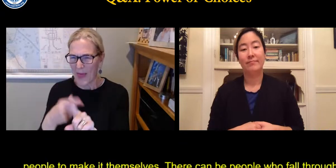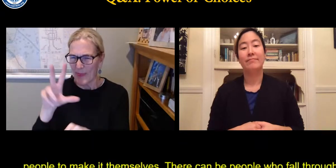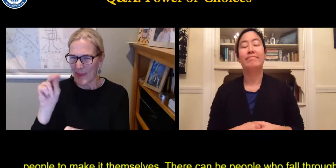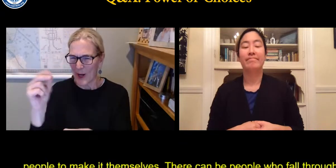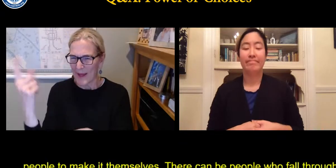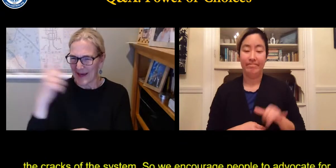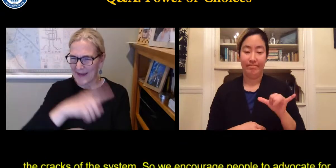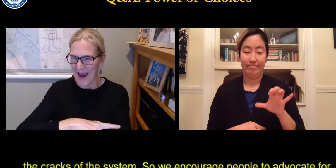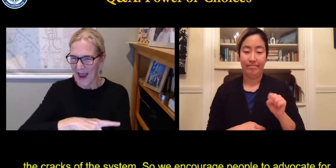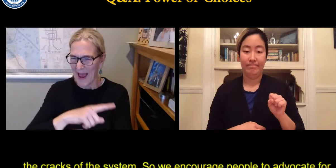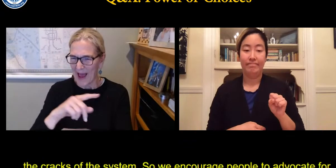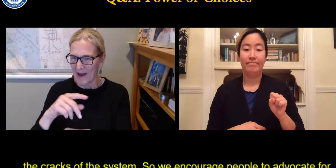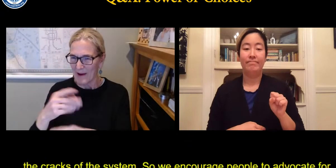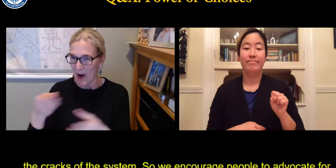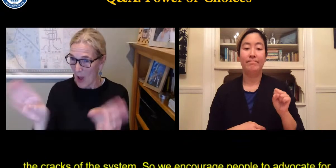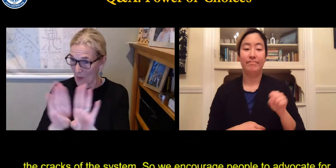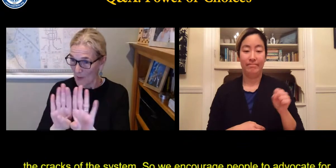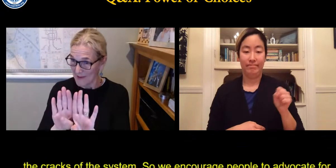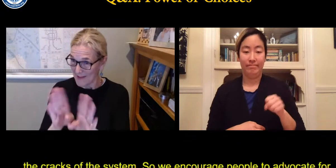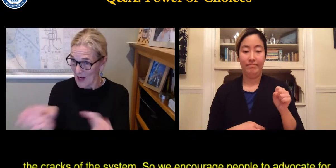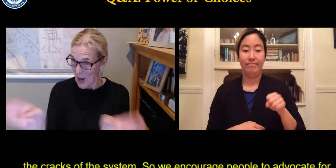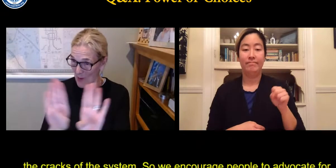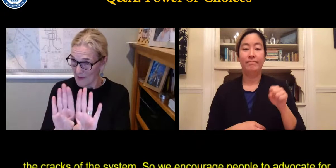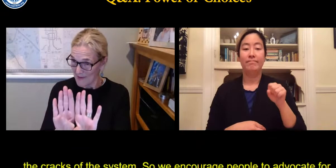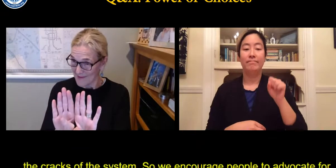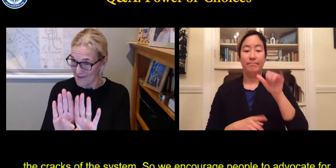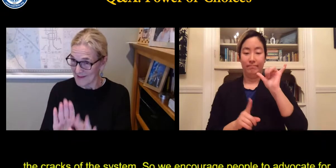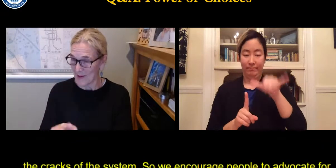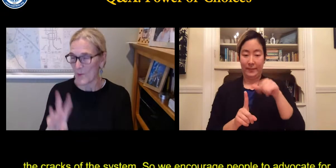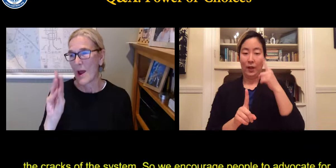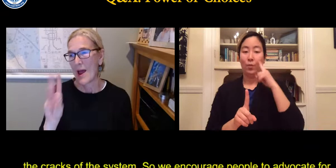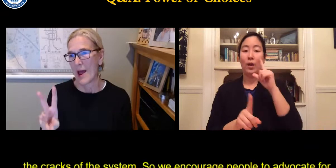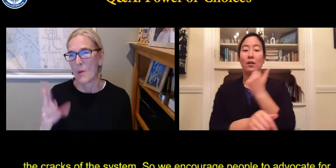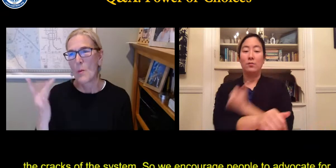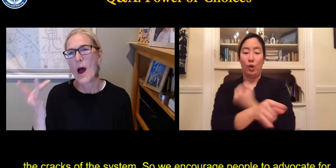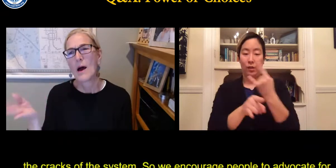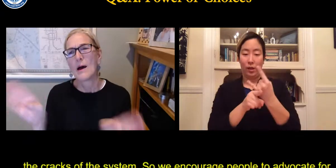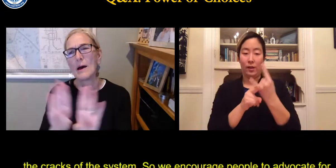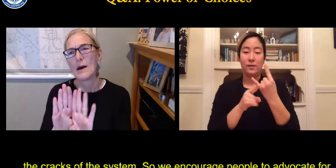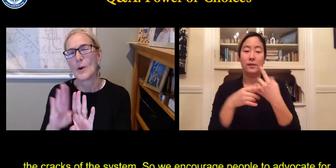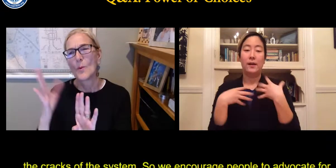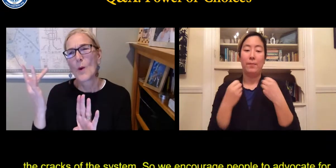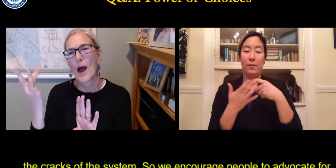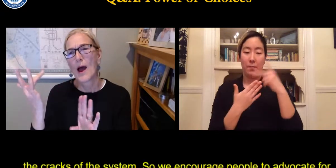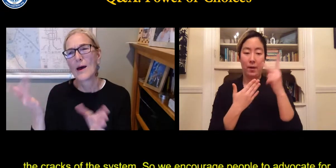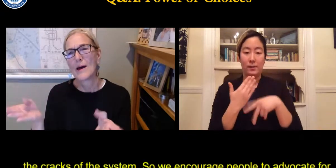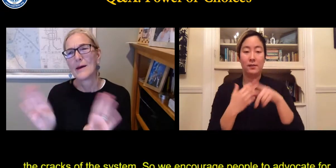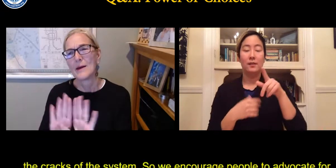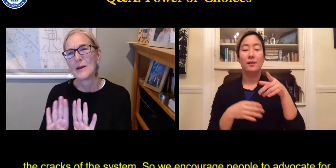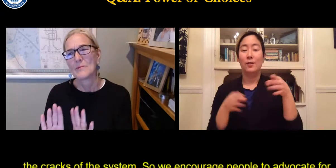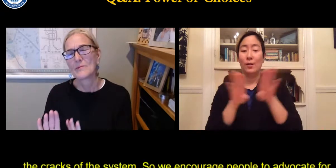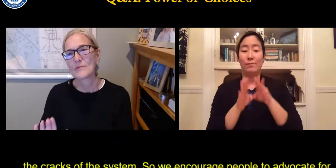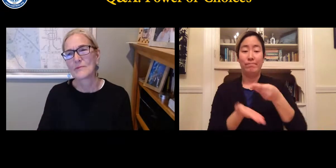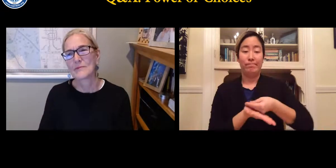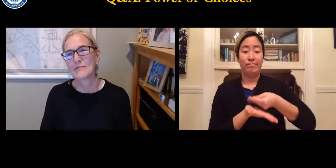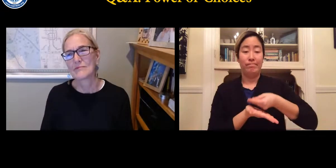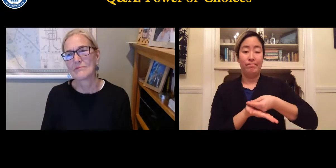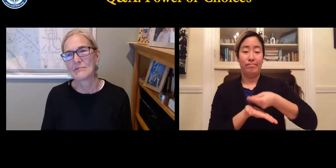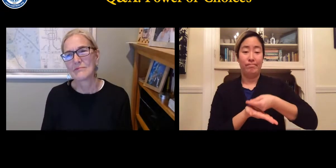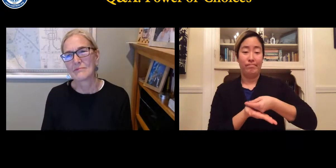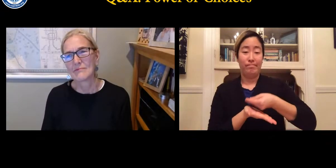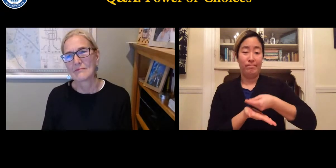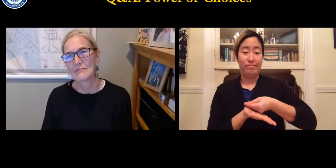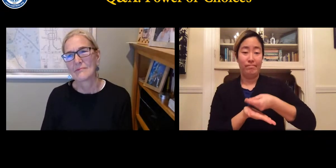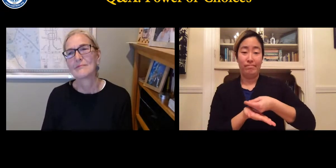Marla speaking, I remember a center or a program in Minnesota. It closed. I think it was only open a month and 30 days.